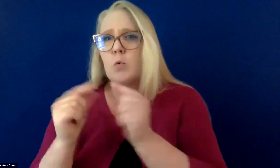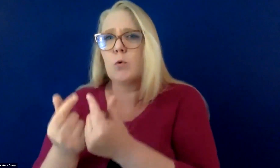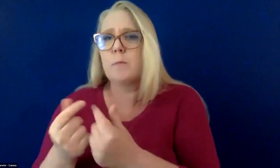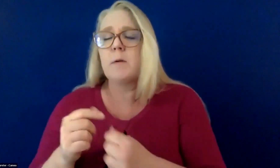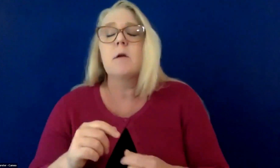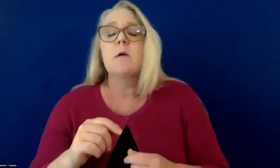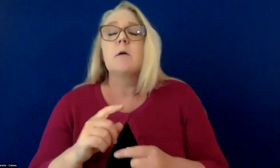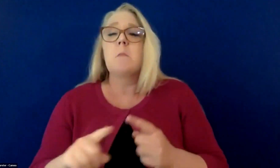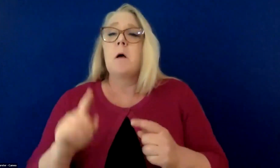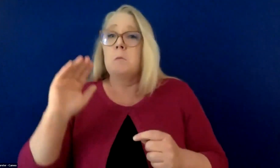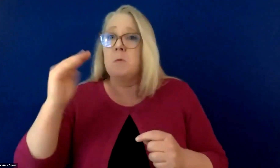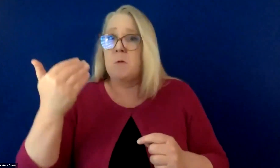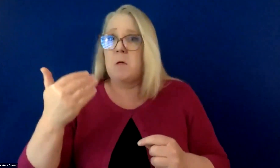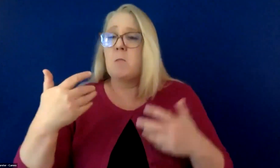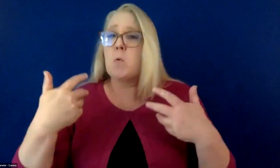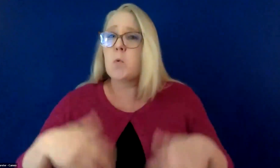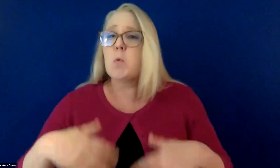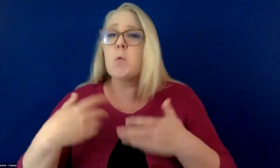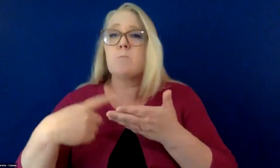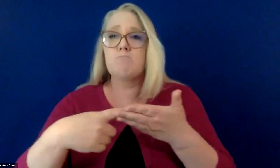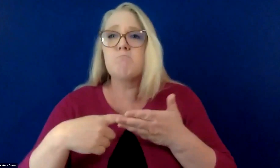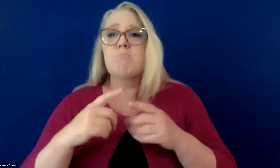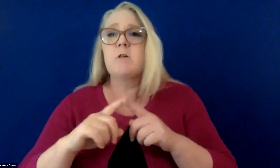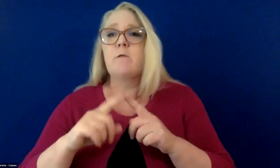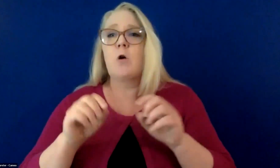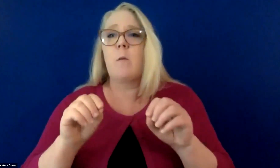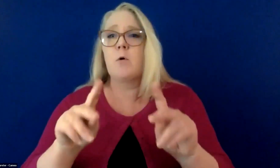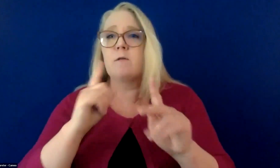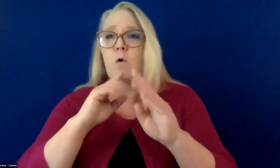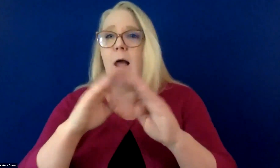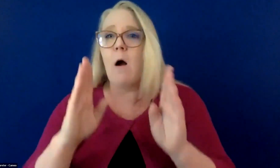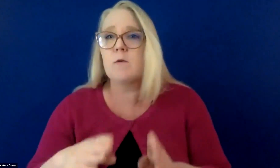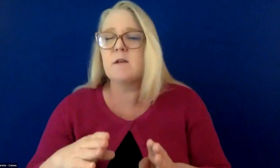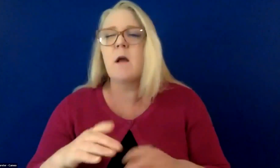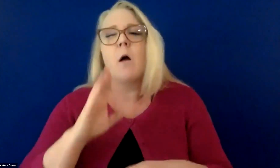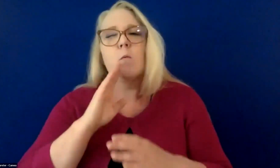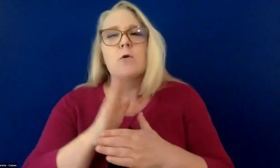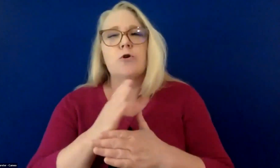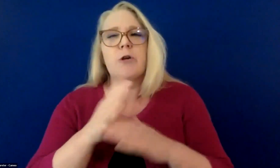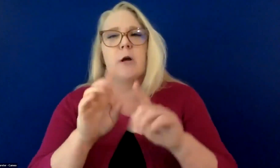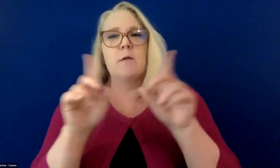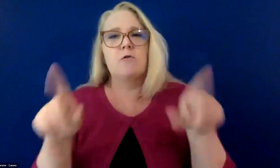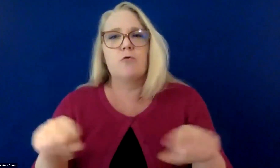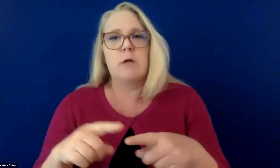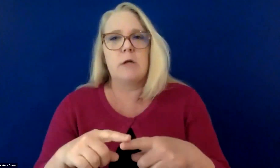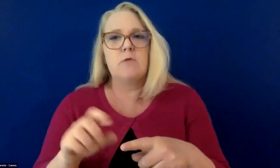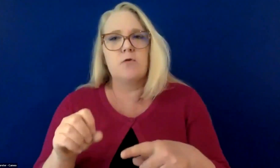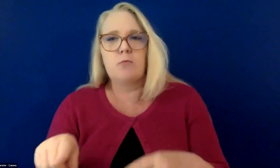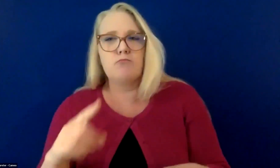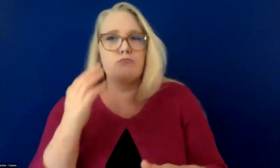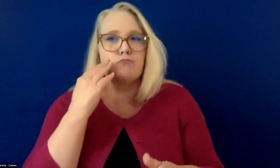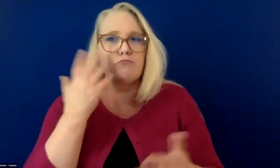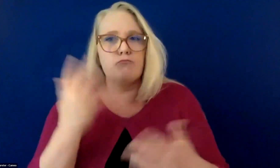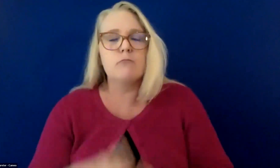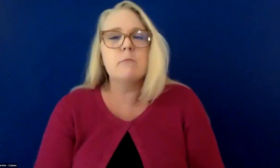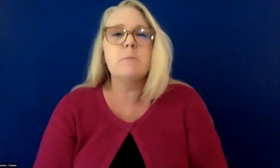It sounds like there was quite a discussion about housing opportunities and things like that. I'm going to share my screen real quickly so folks can be aware. I know I always talk to you